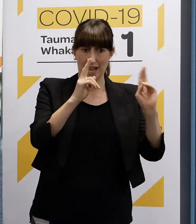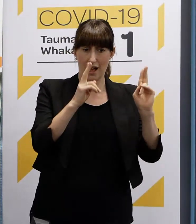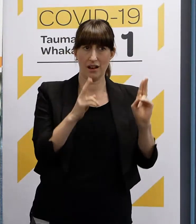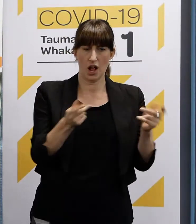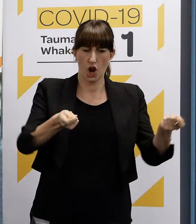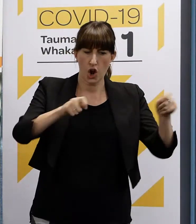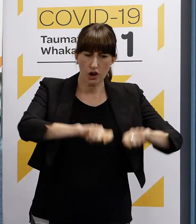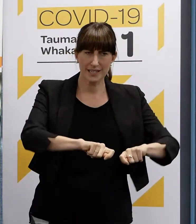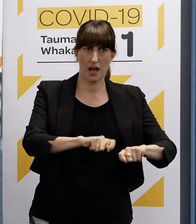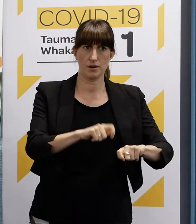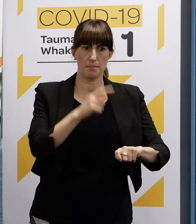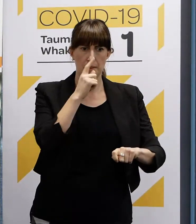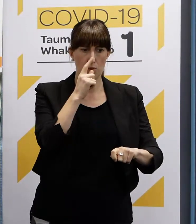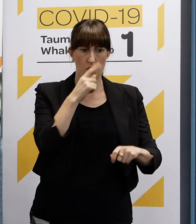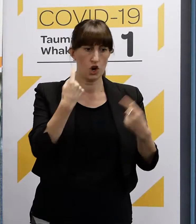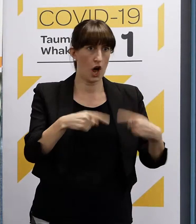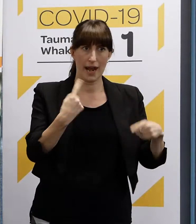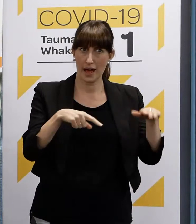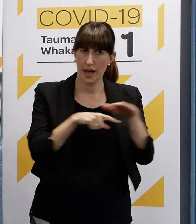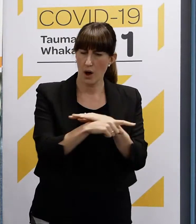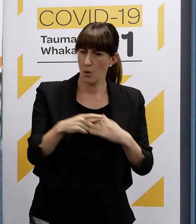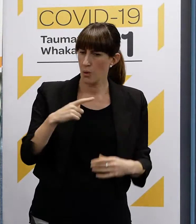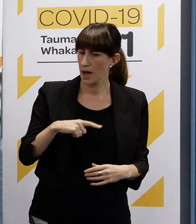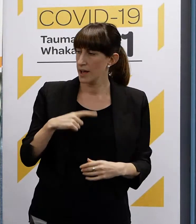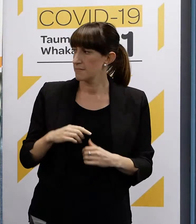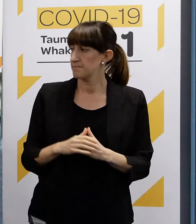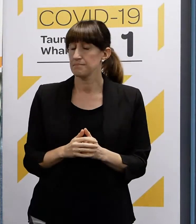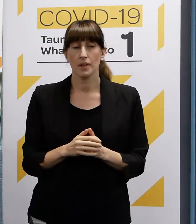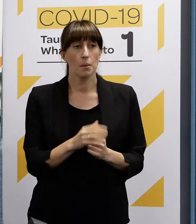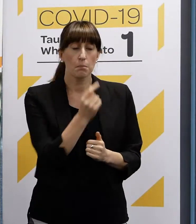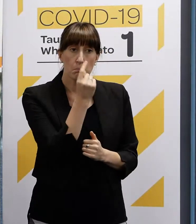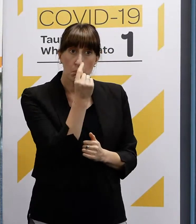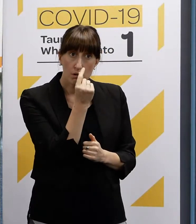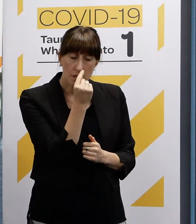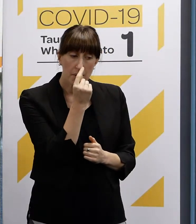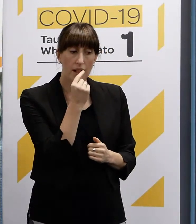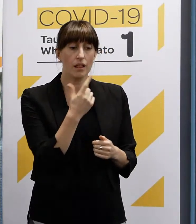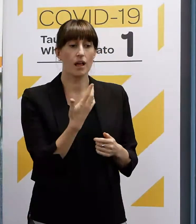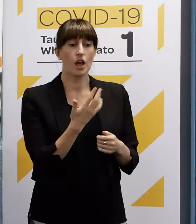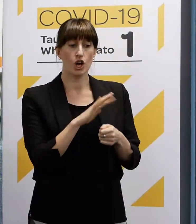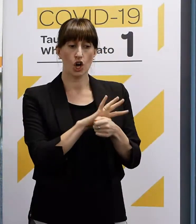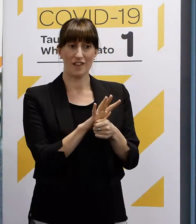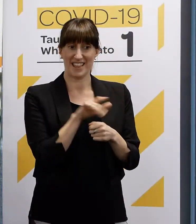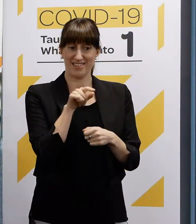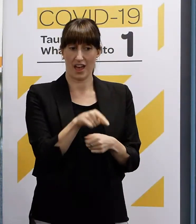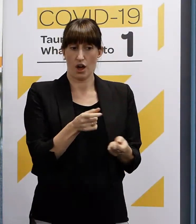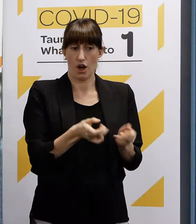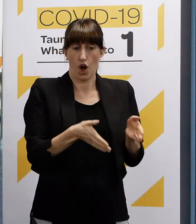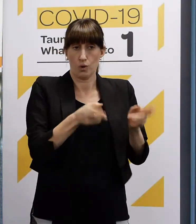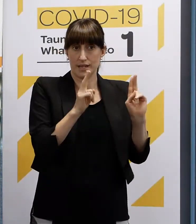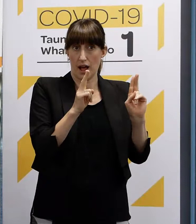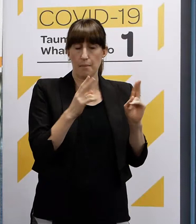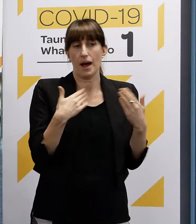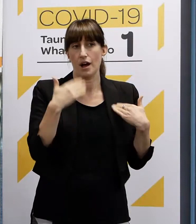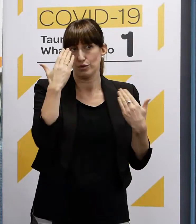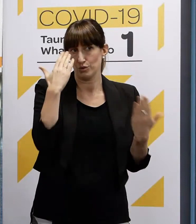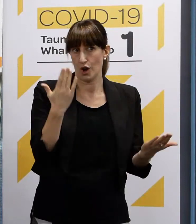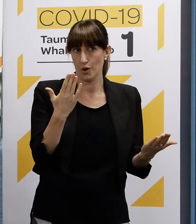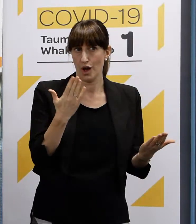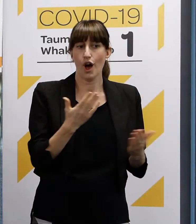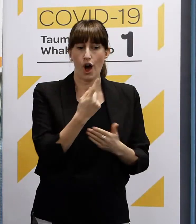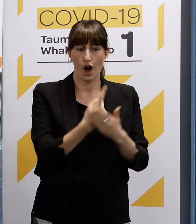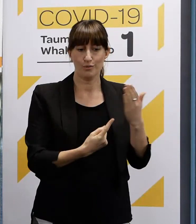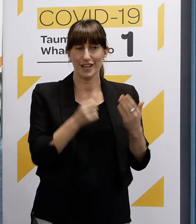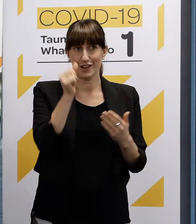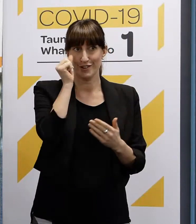case there. However, I'm reporting on the cases that came through from 9 o'clock until 9 o'clock this morning. We